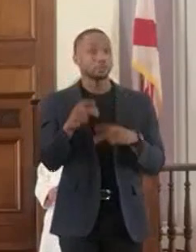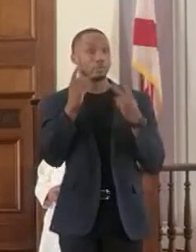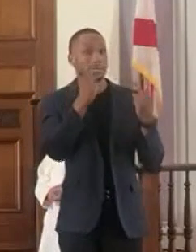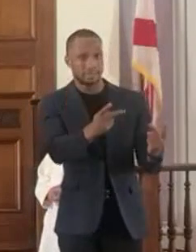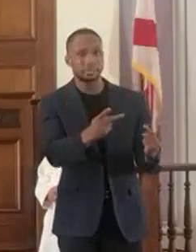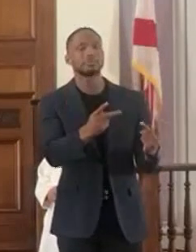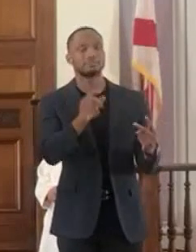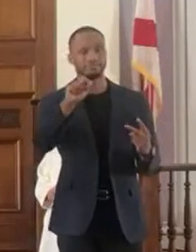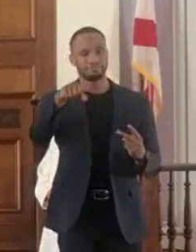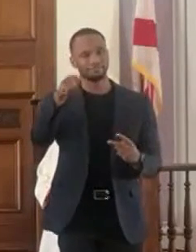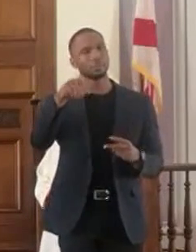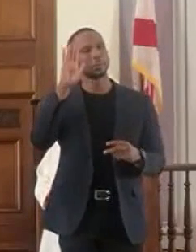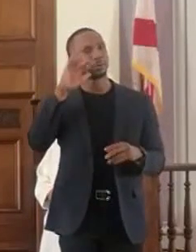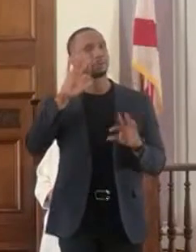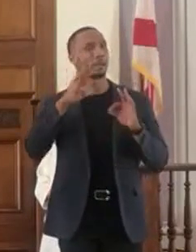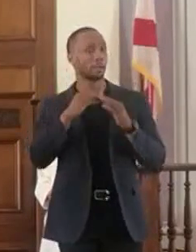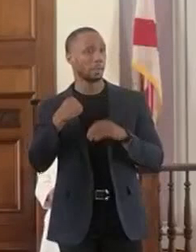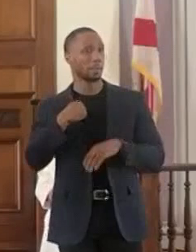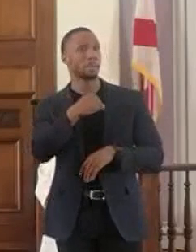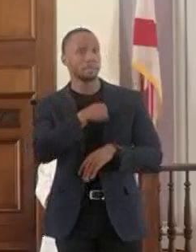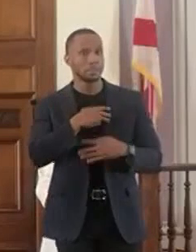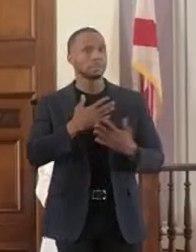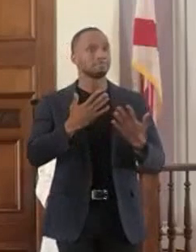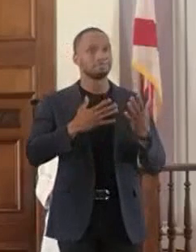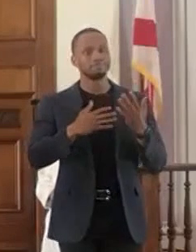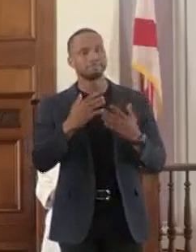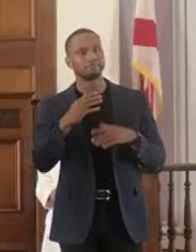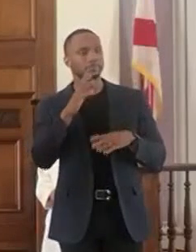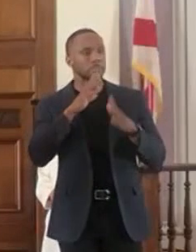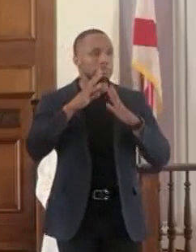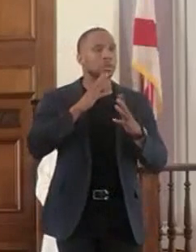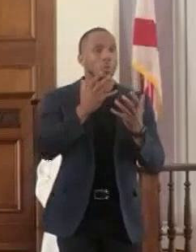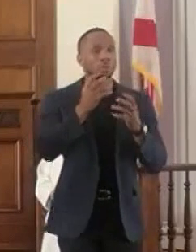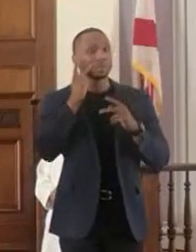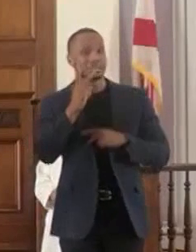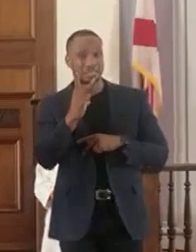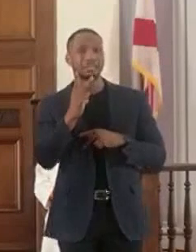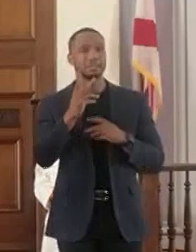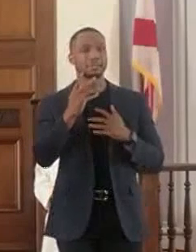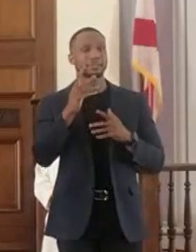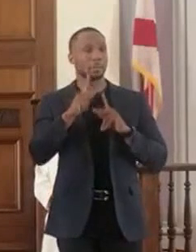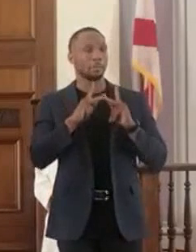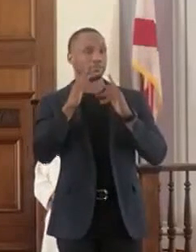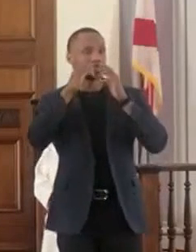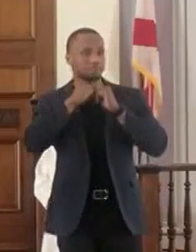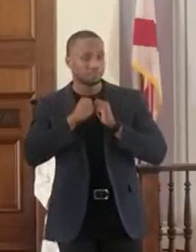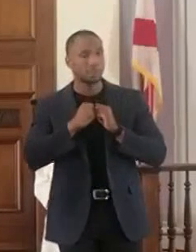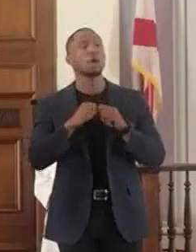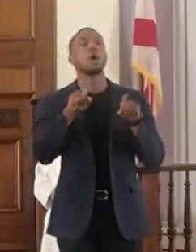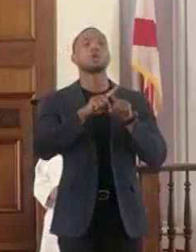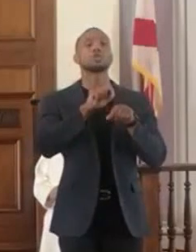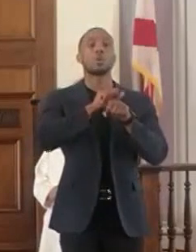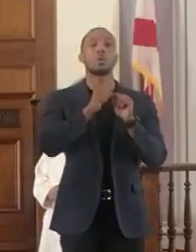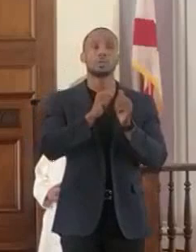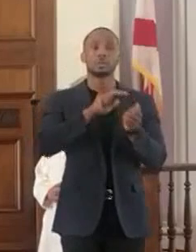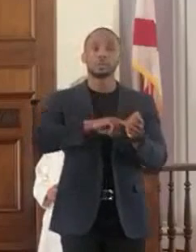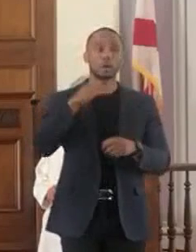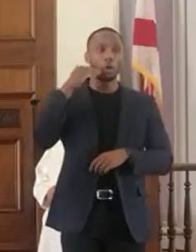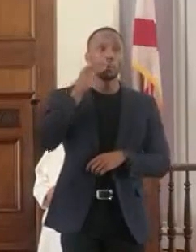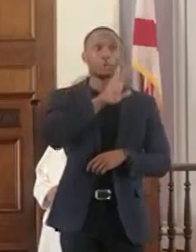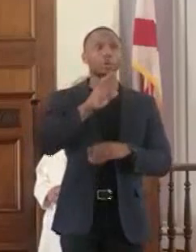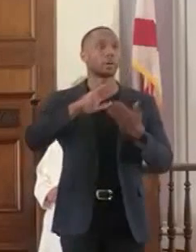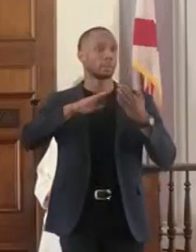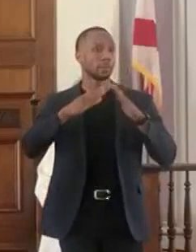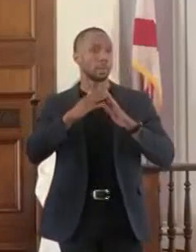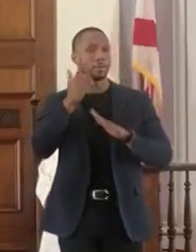know family members are really desperate to see their loved ones, and yet please remember to work with your nursing home and your community, because